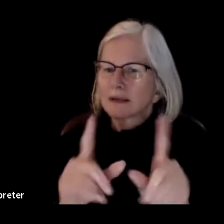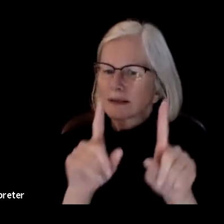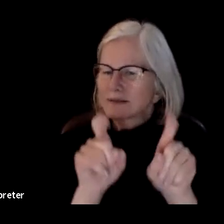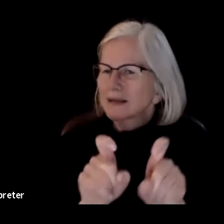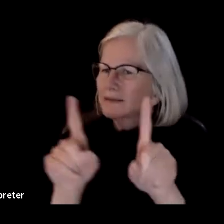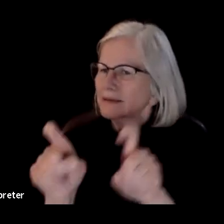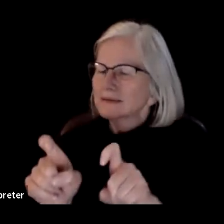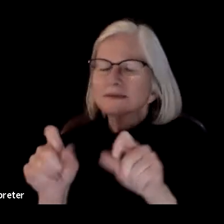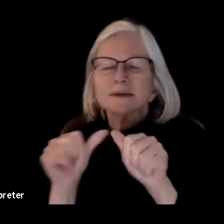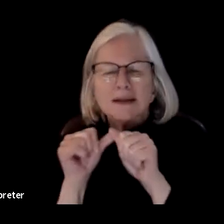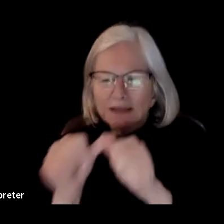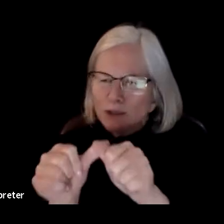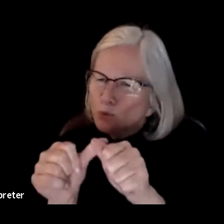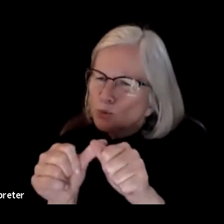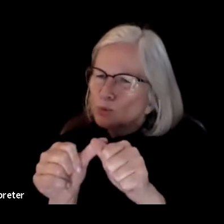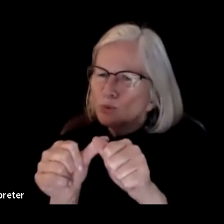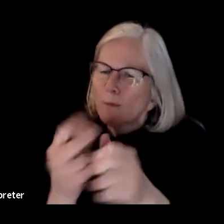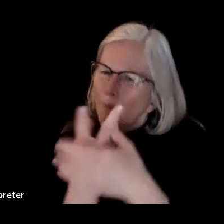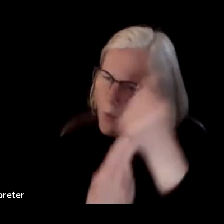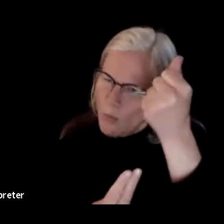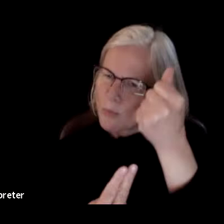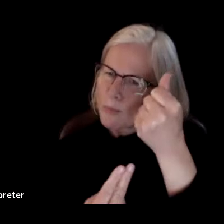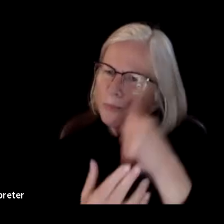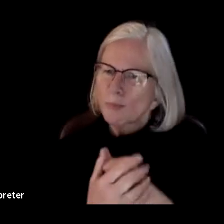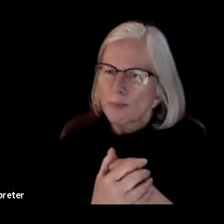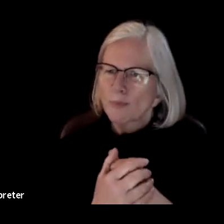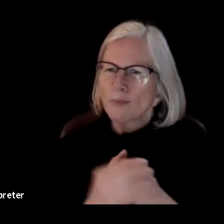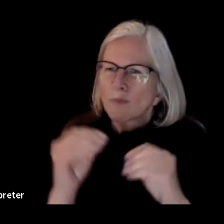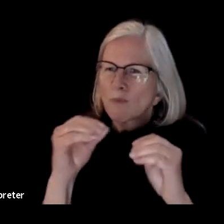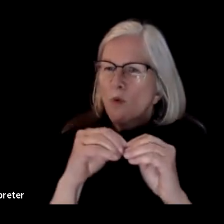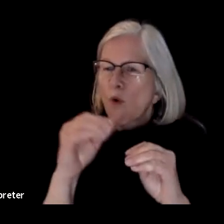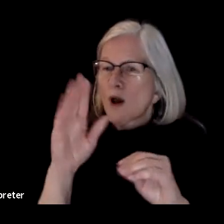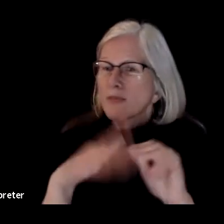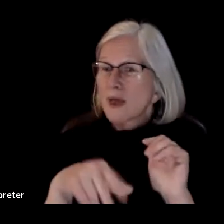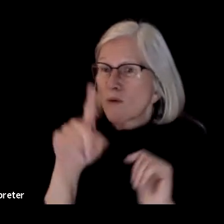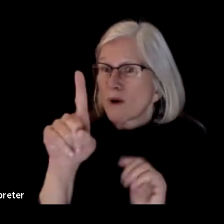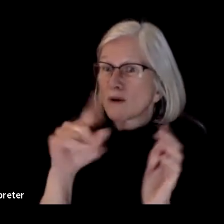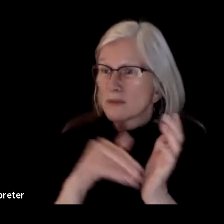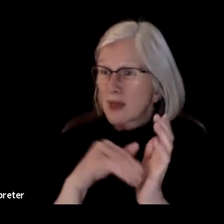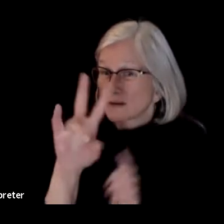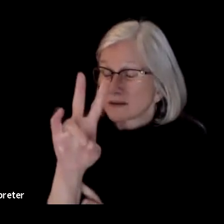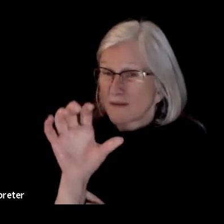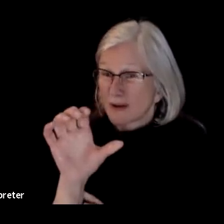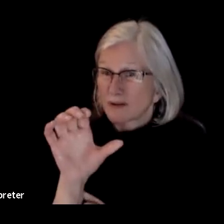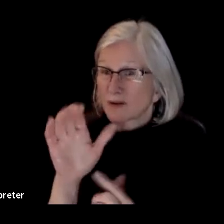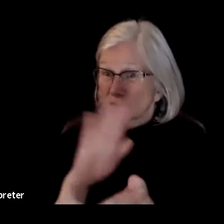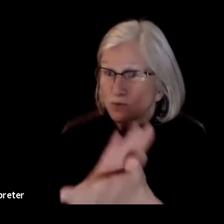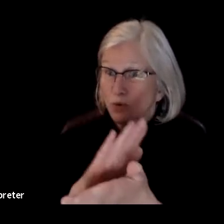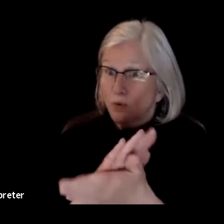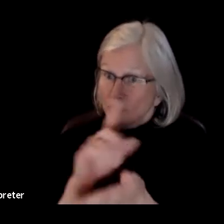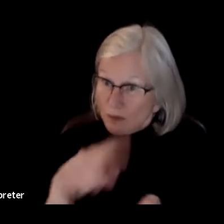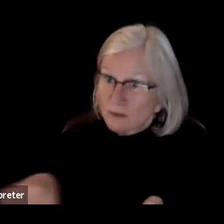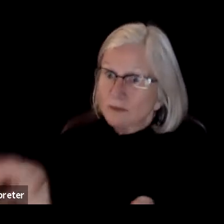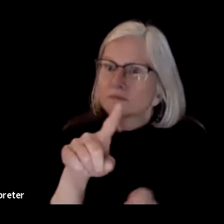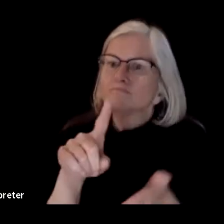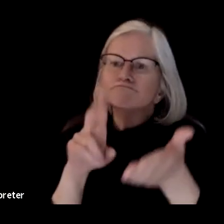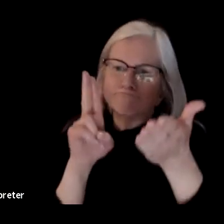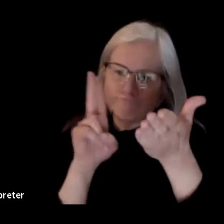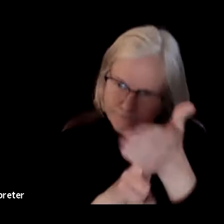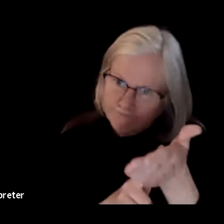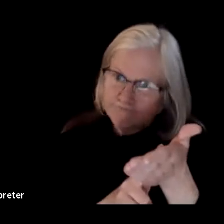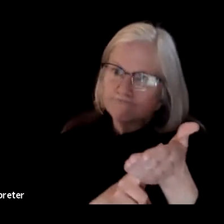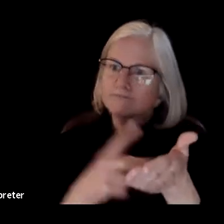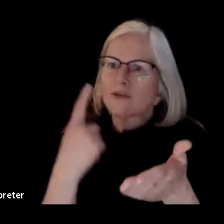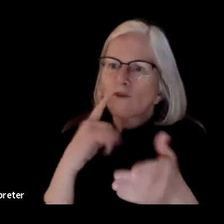More than 1,700 school buildings are now registered for the educator testing program,